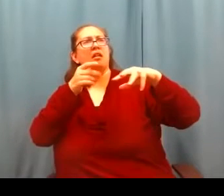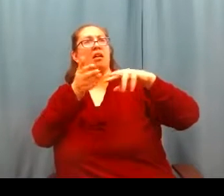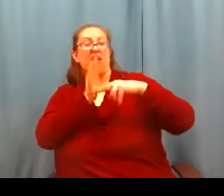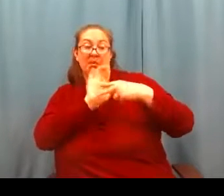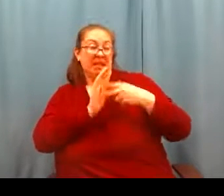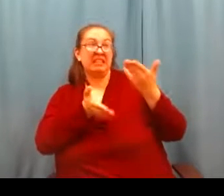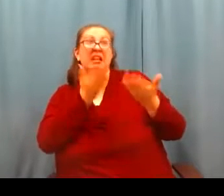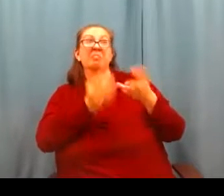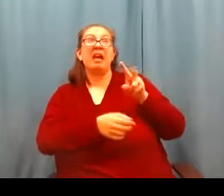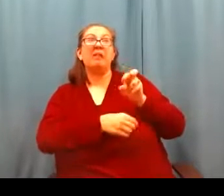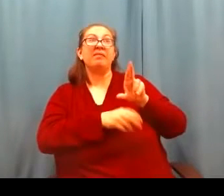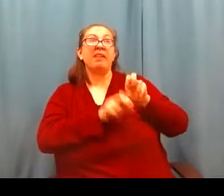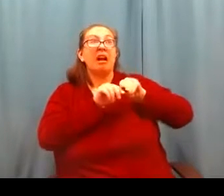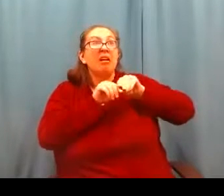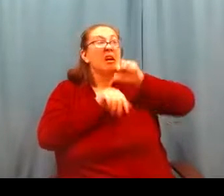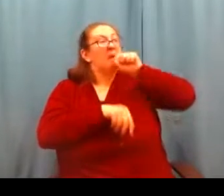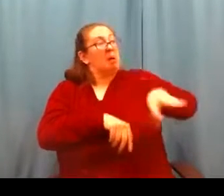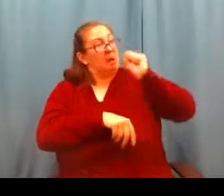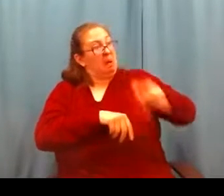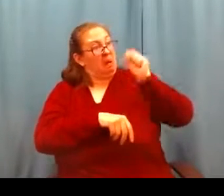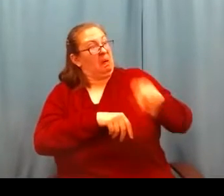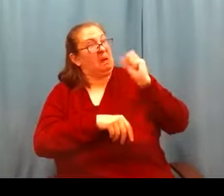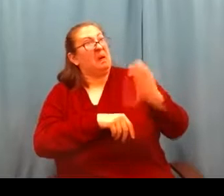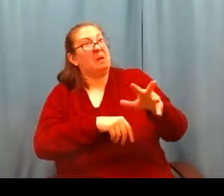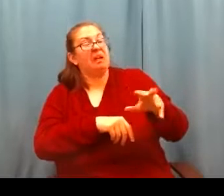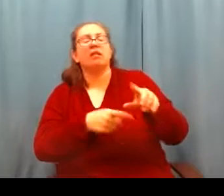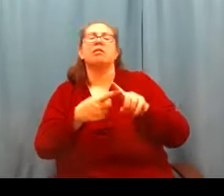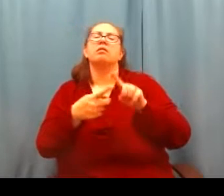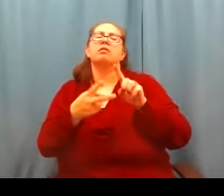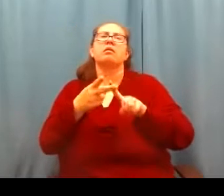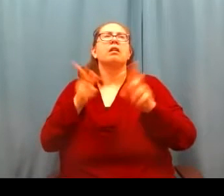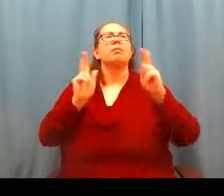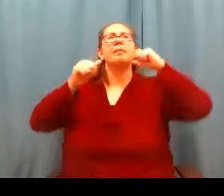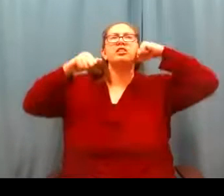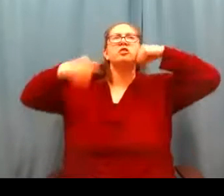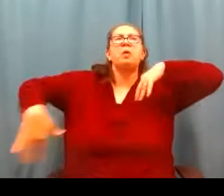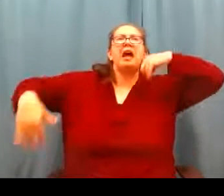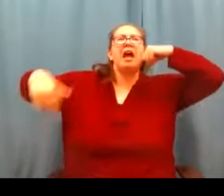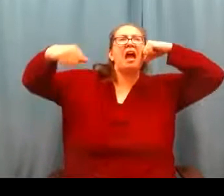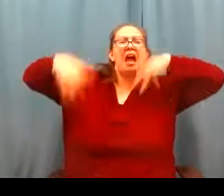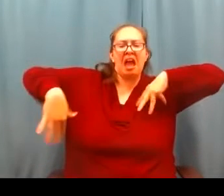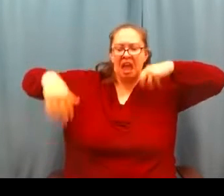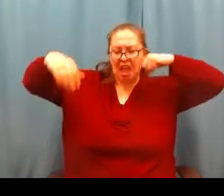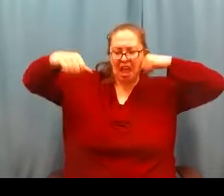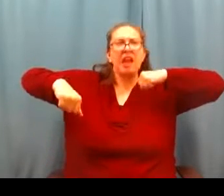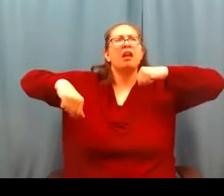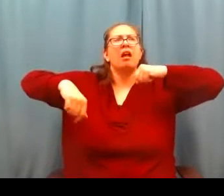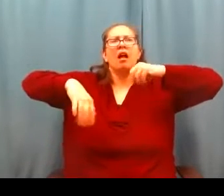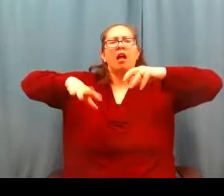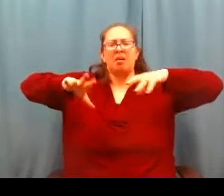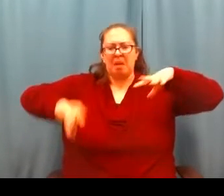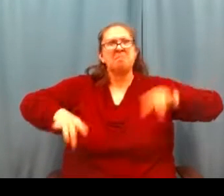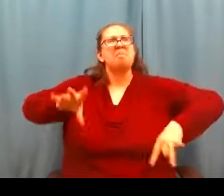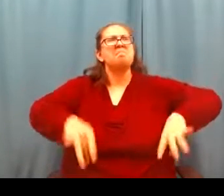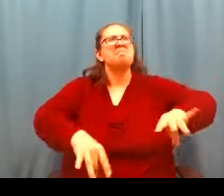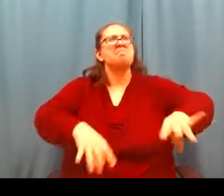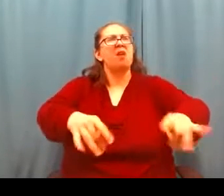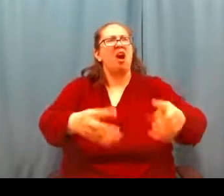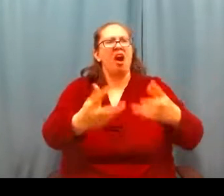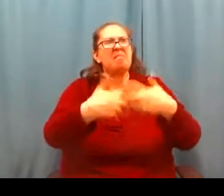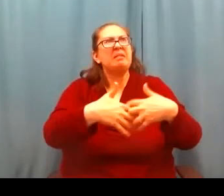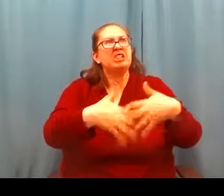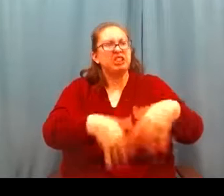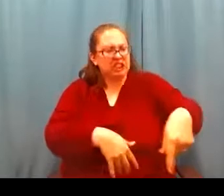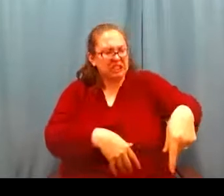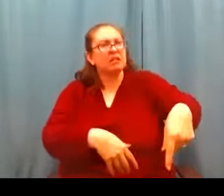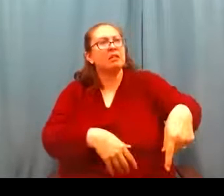potentially germs. You also have a lot of people sweating. That's on the machines. There are lots of machines that are close